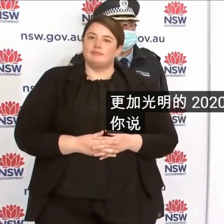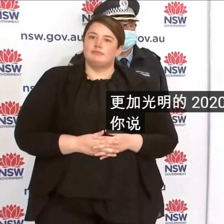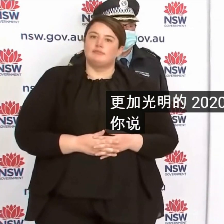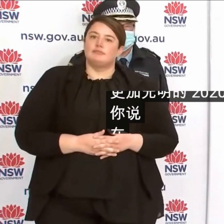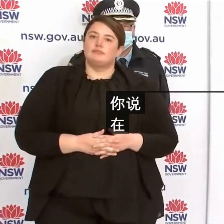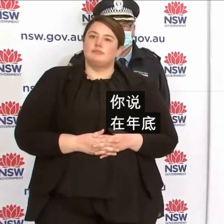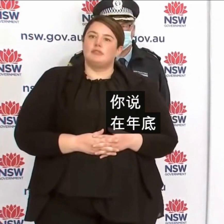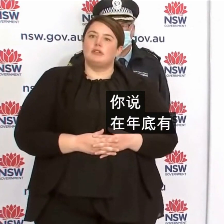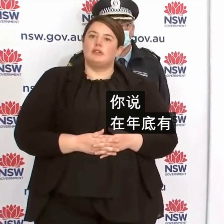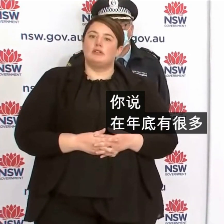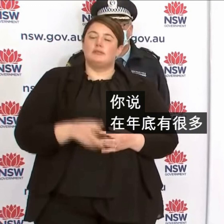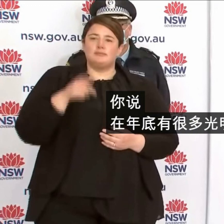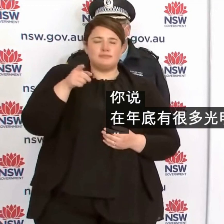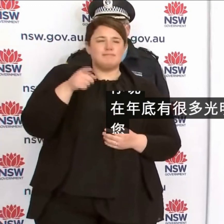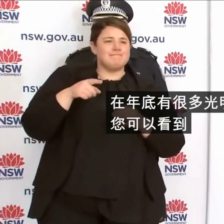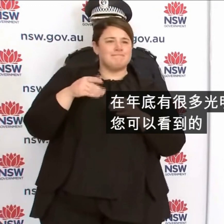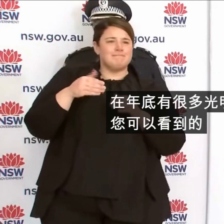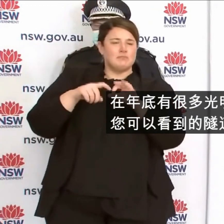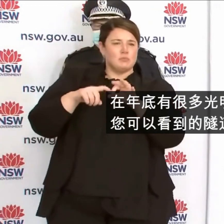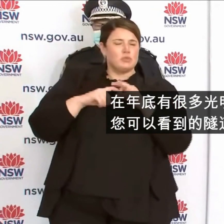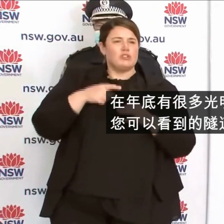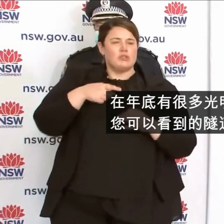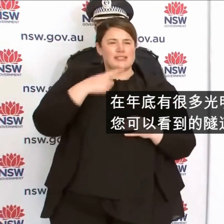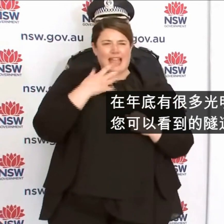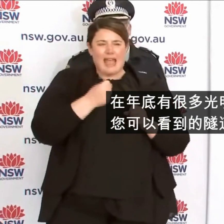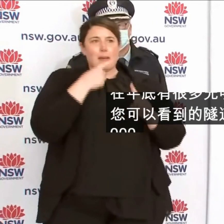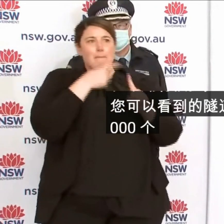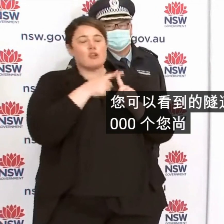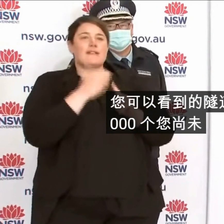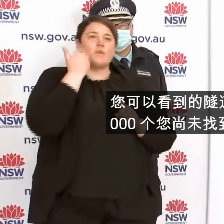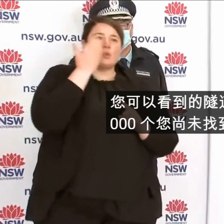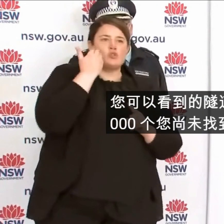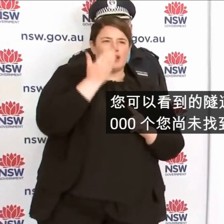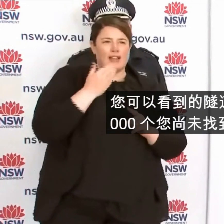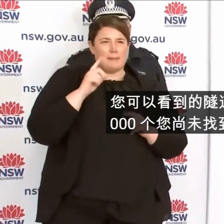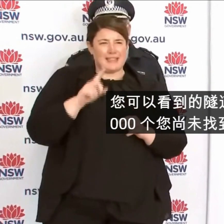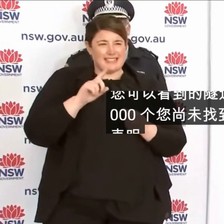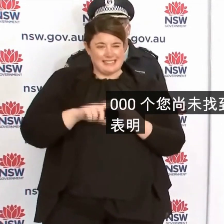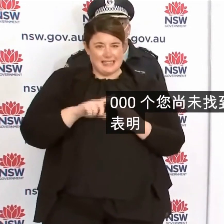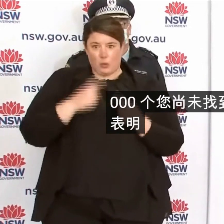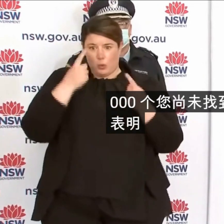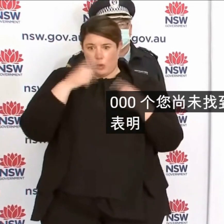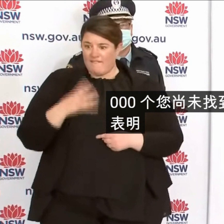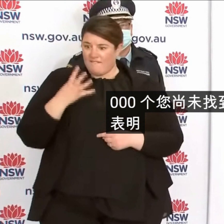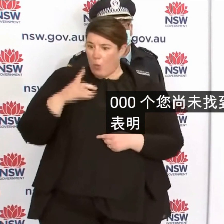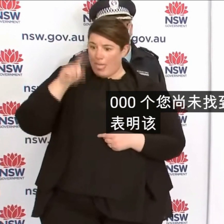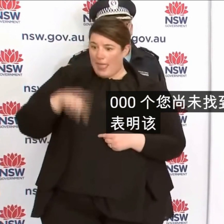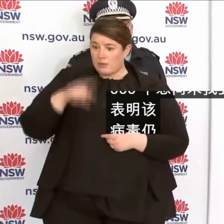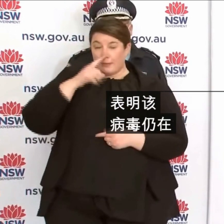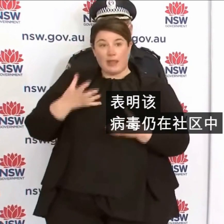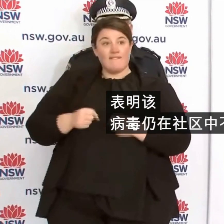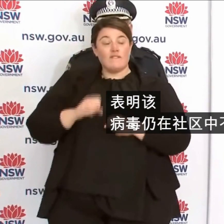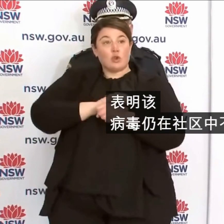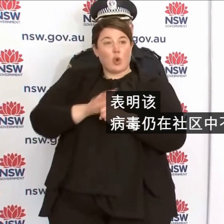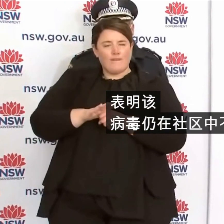is a light. There is a light at the end of the tunnel that you can see, but there are still around 4,000 mystery cases that you haven't yet sourced. Doesn't this suggest